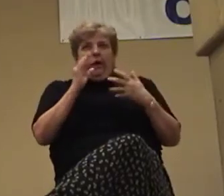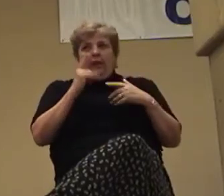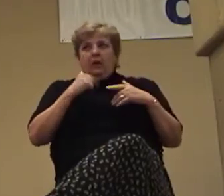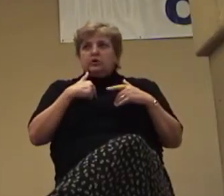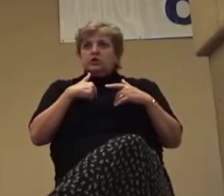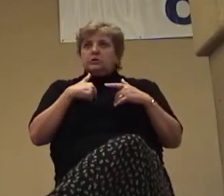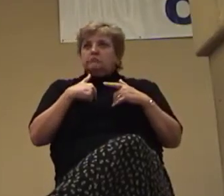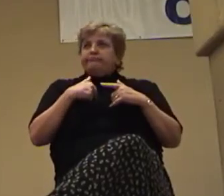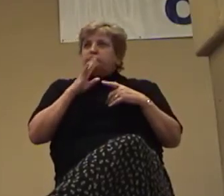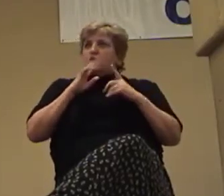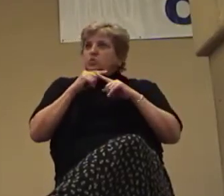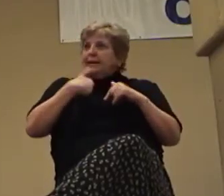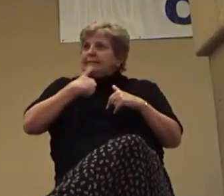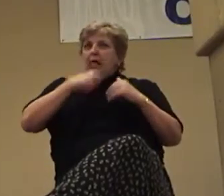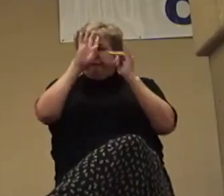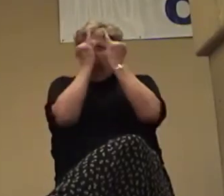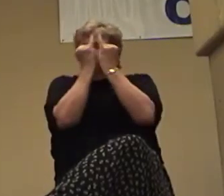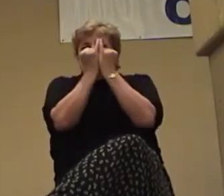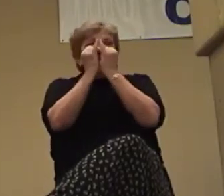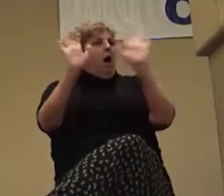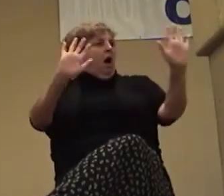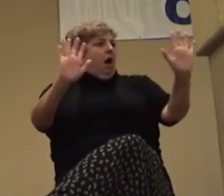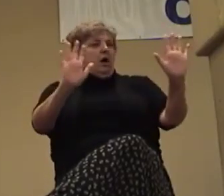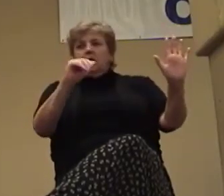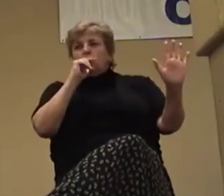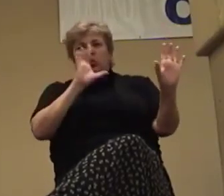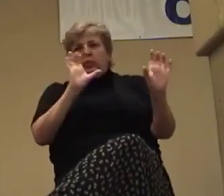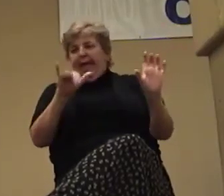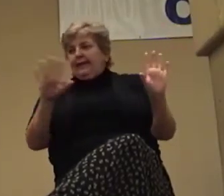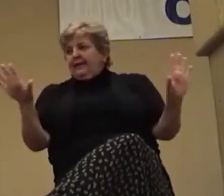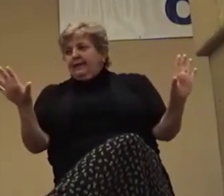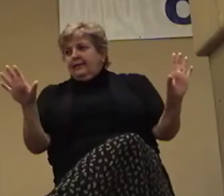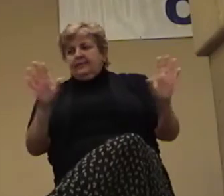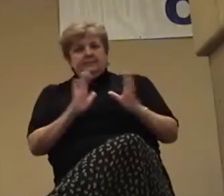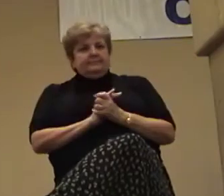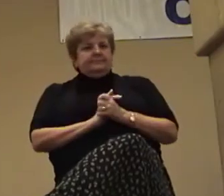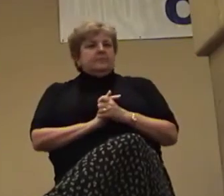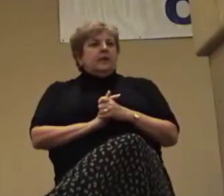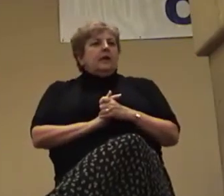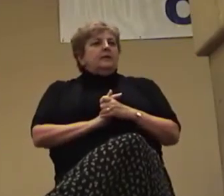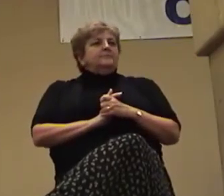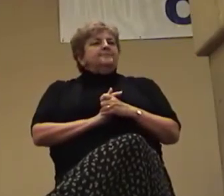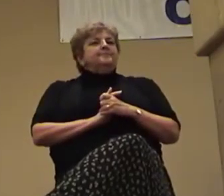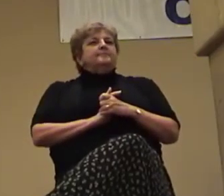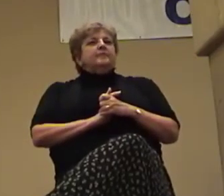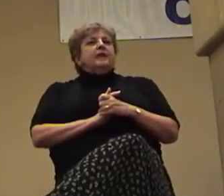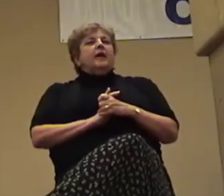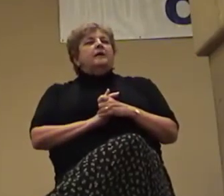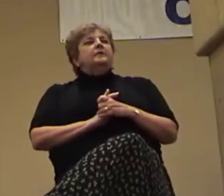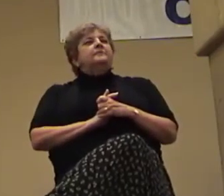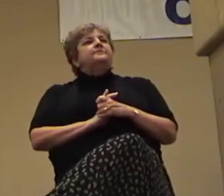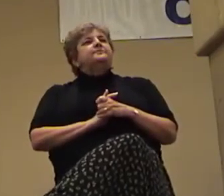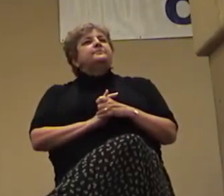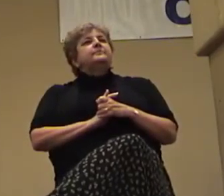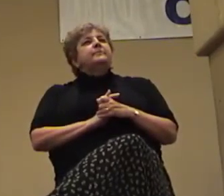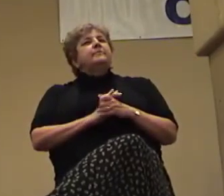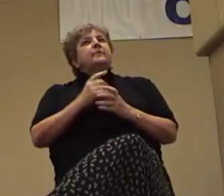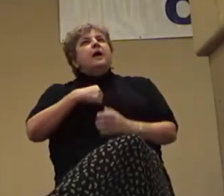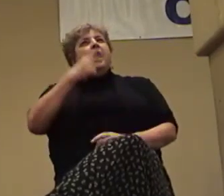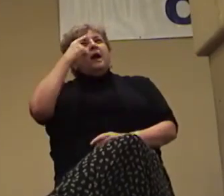mean? And so, this scenario, and I know people are still offended by it, but, I think of Bill's story. I love